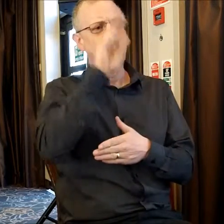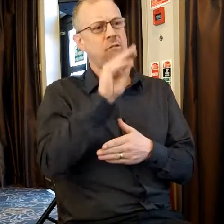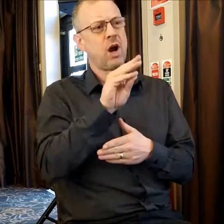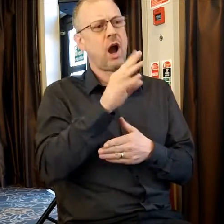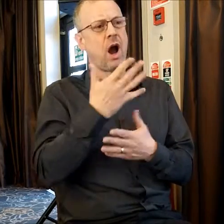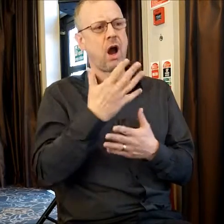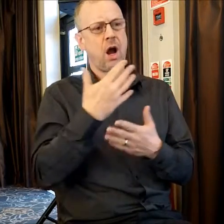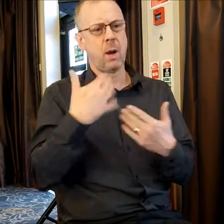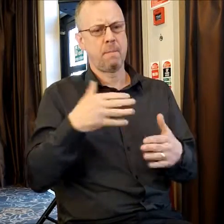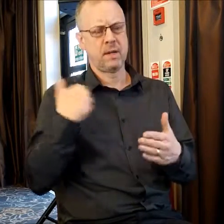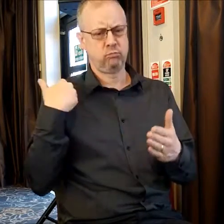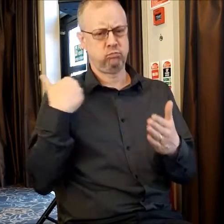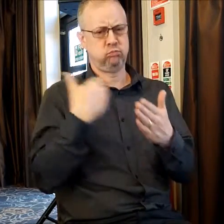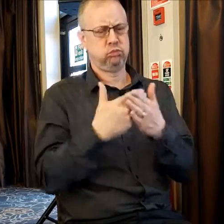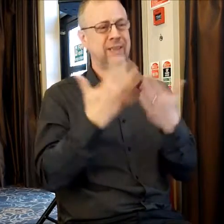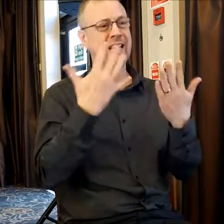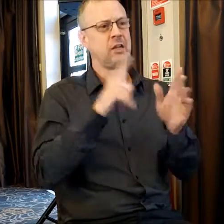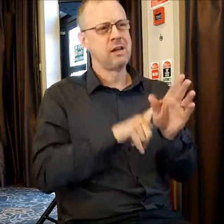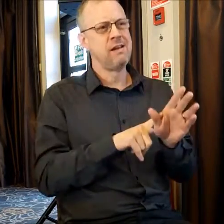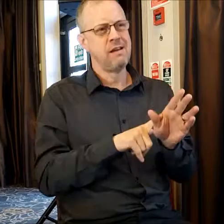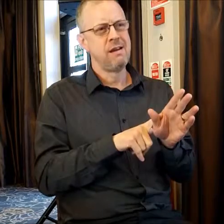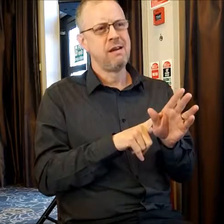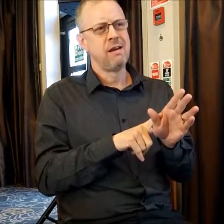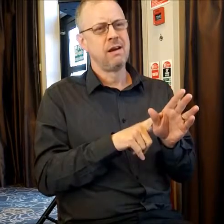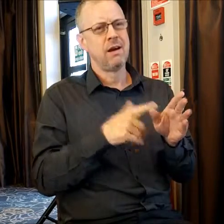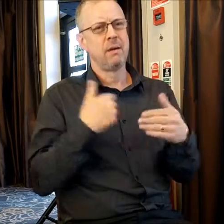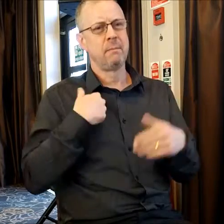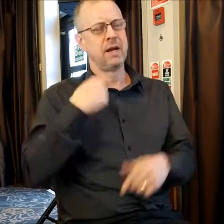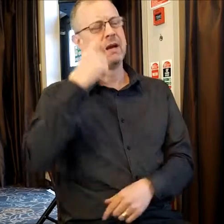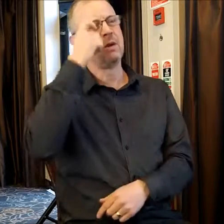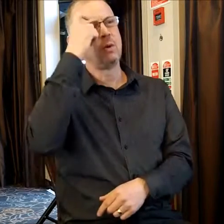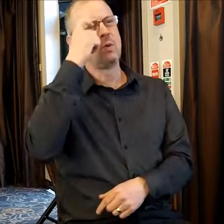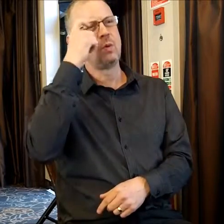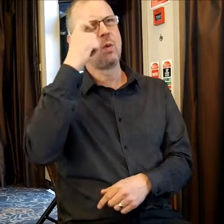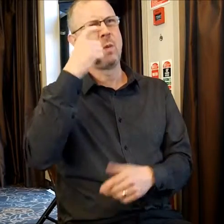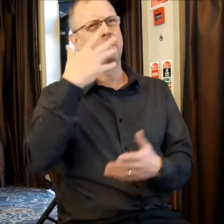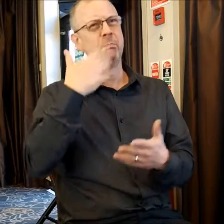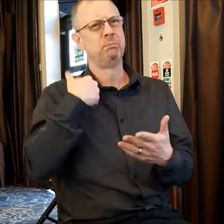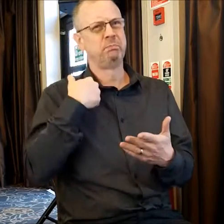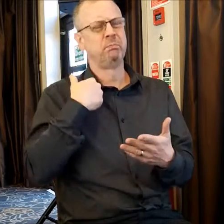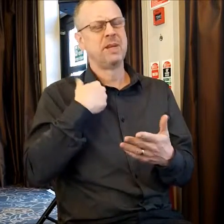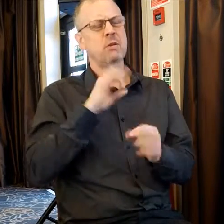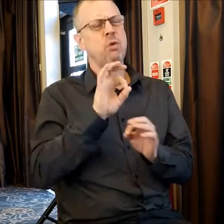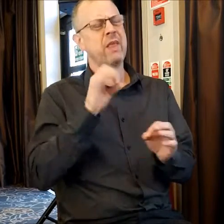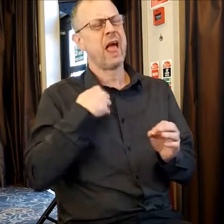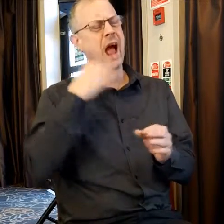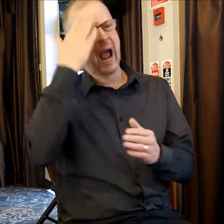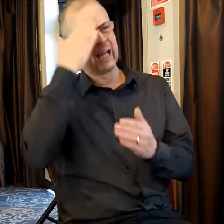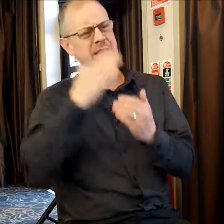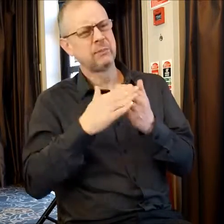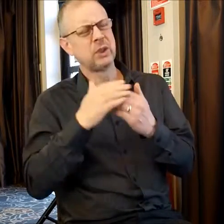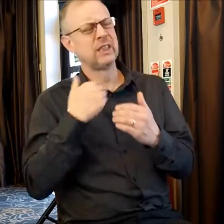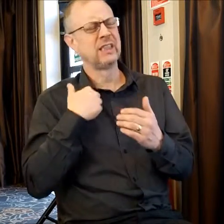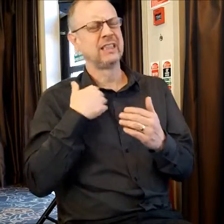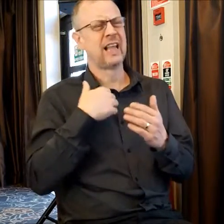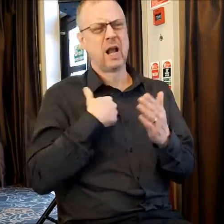10 years now. I'm no expert on African markets. I'm certainly no expert on